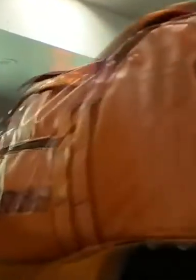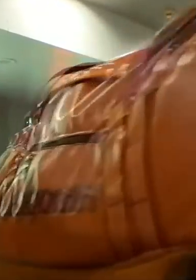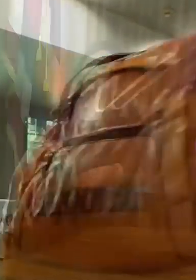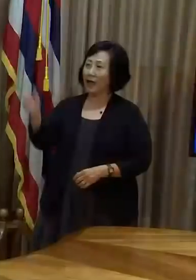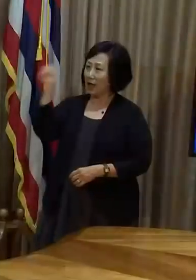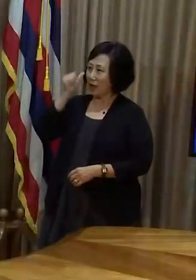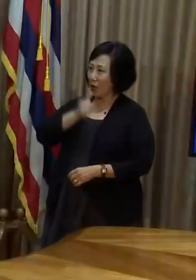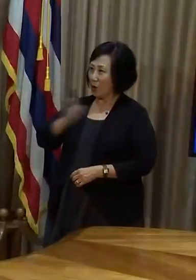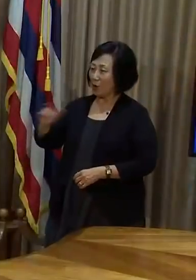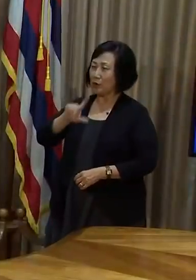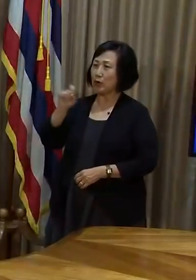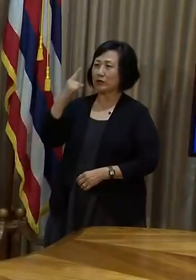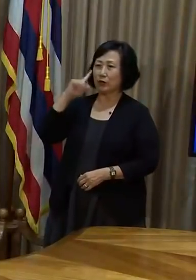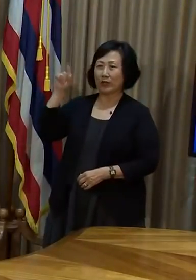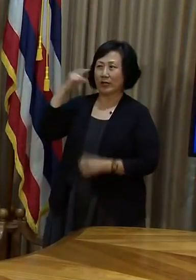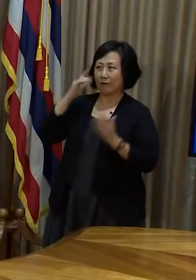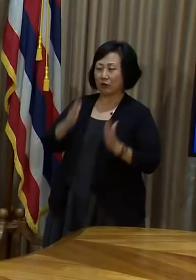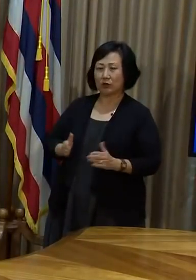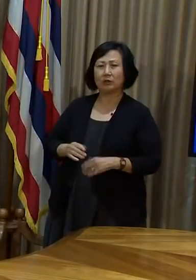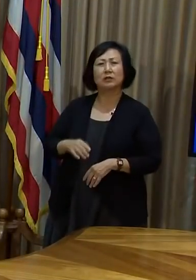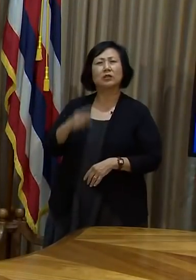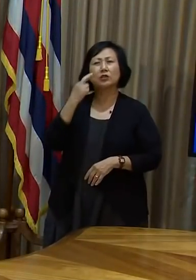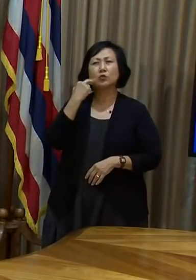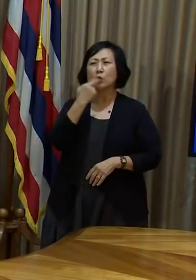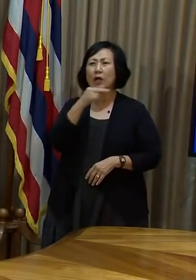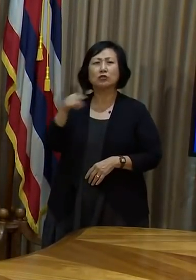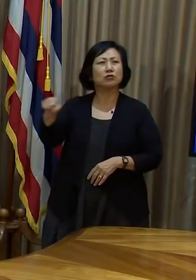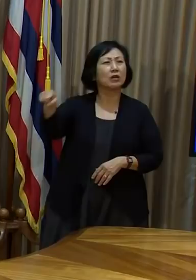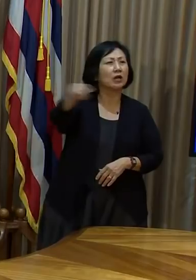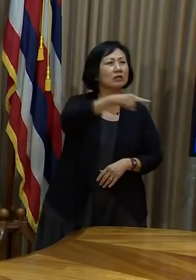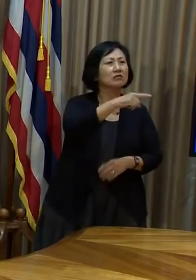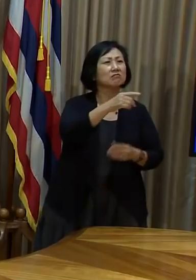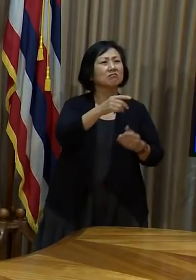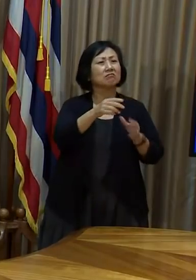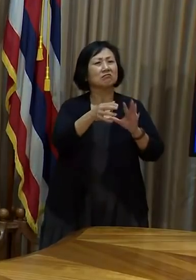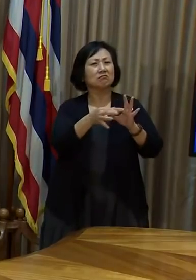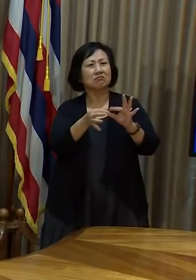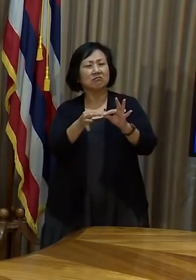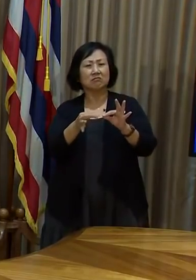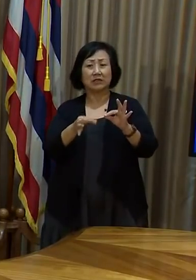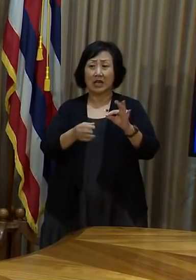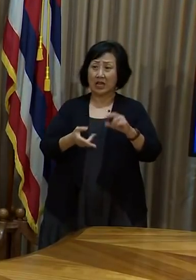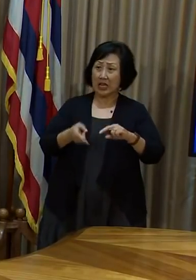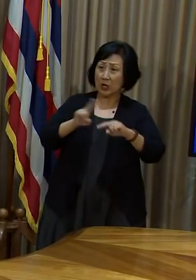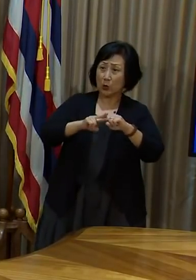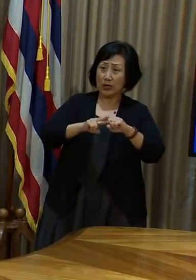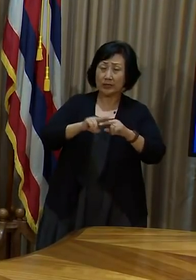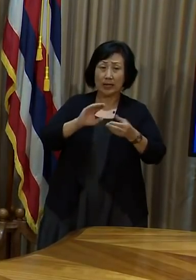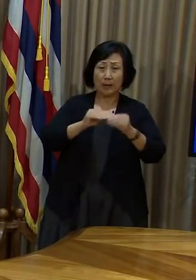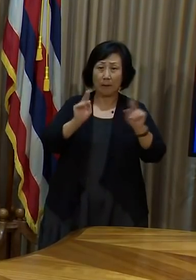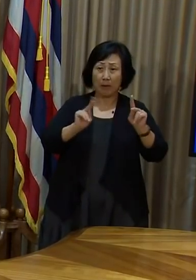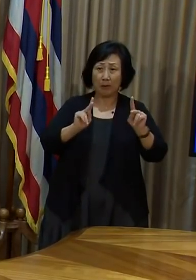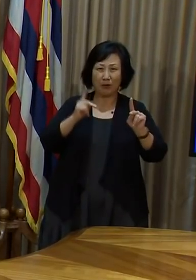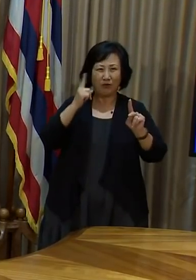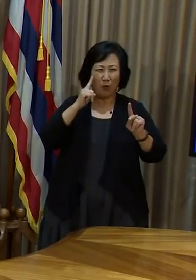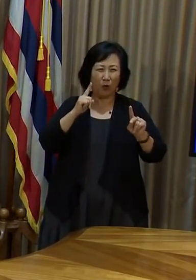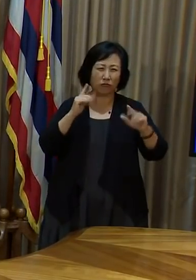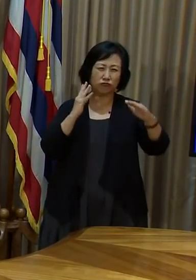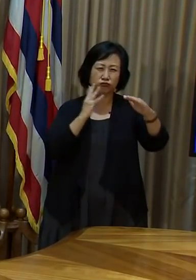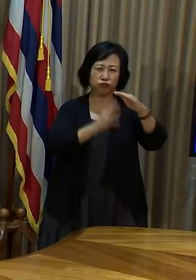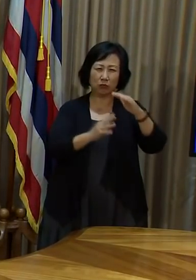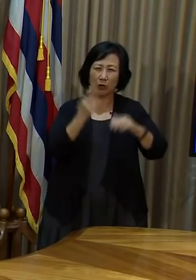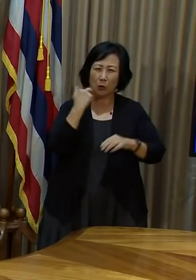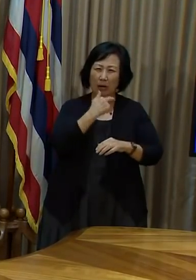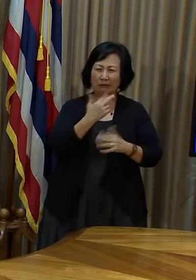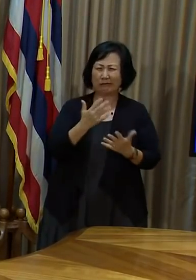Aloha, this question is for the governor. The restaurants have said that any increases in capacity don't help them when they have to